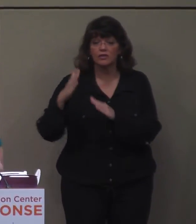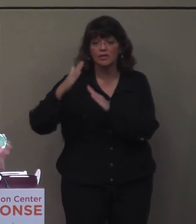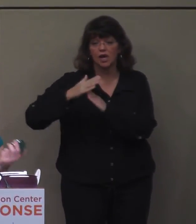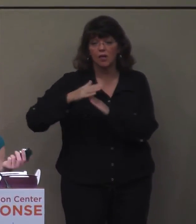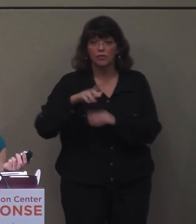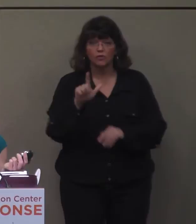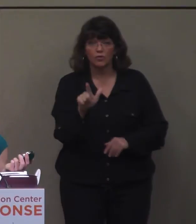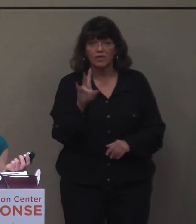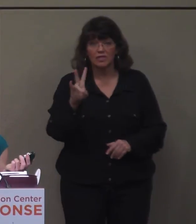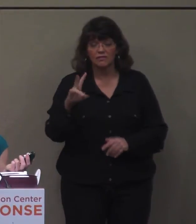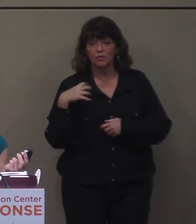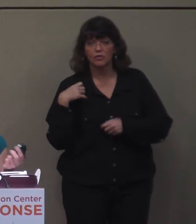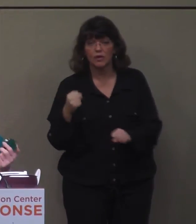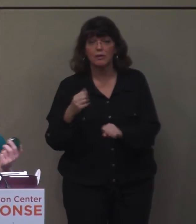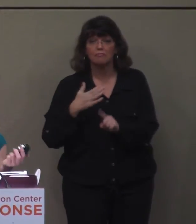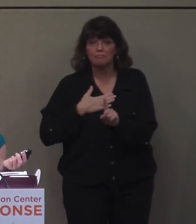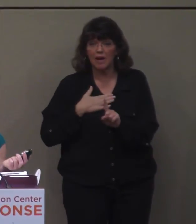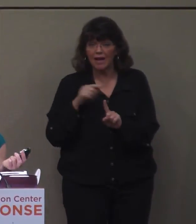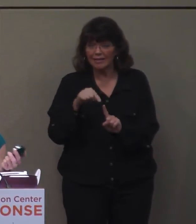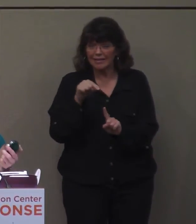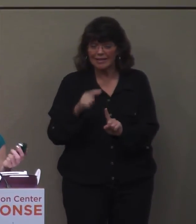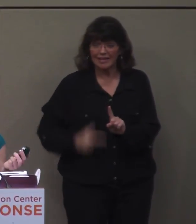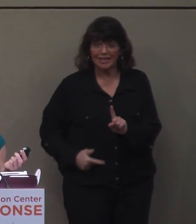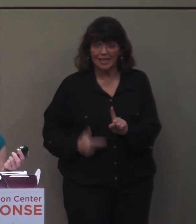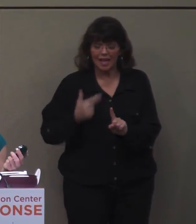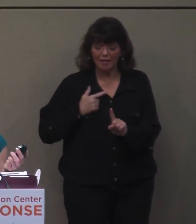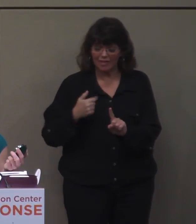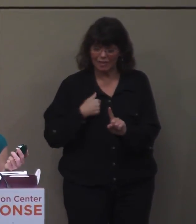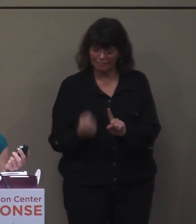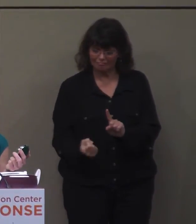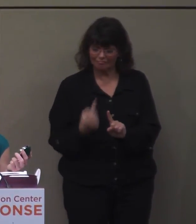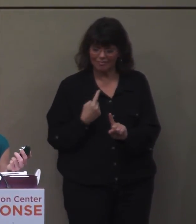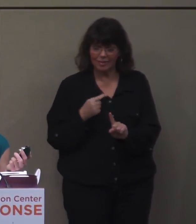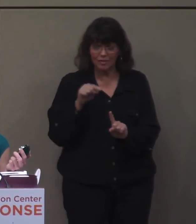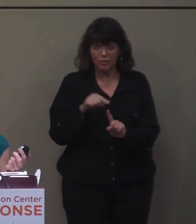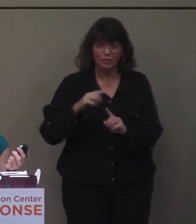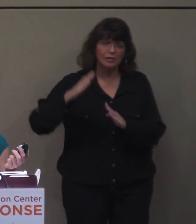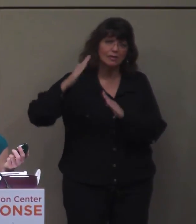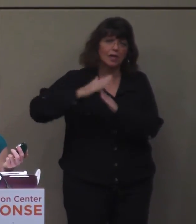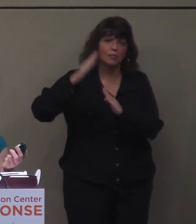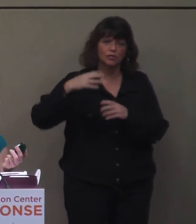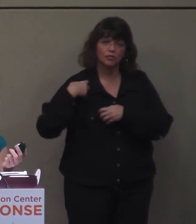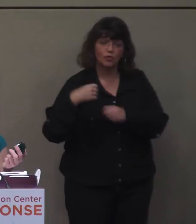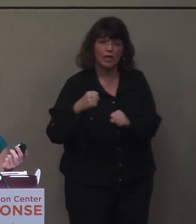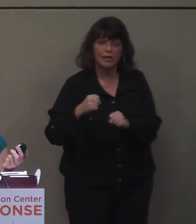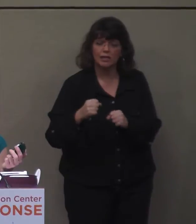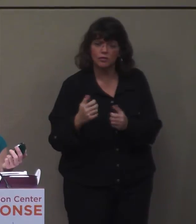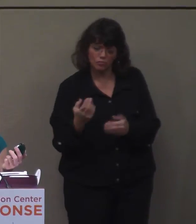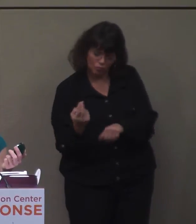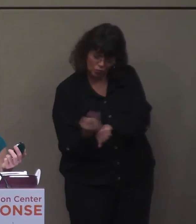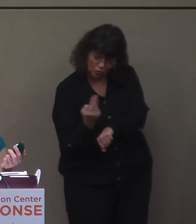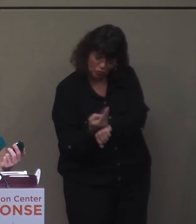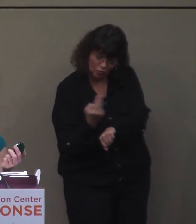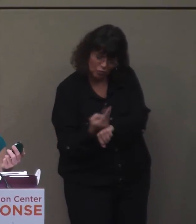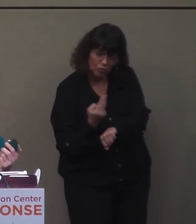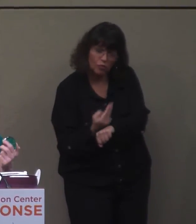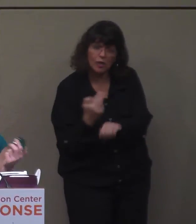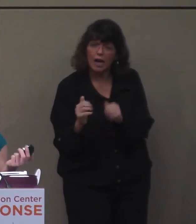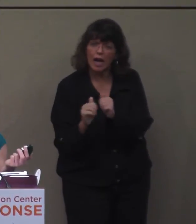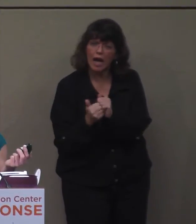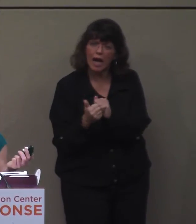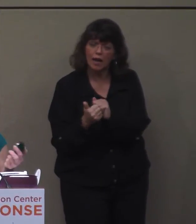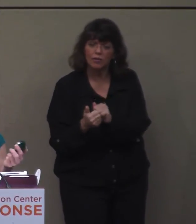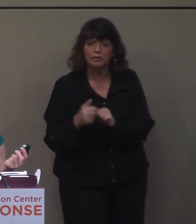so what I've done in my own life is ask myself, of those top strengths, how can I use them right now in this time